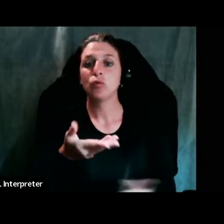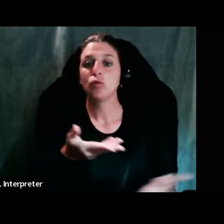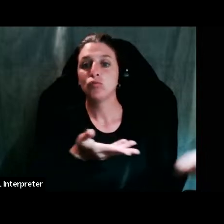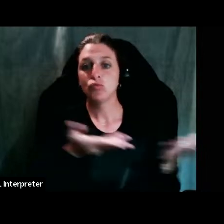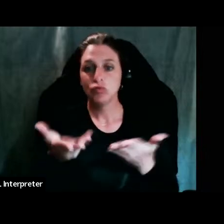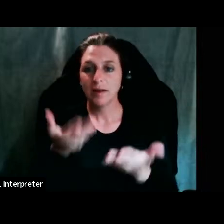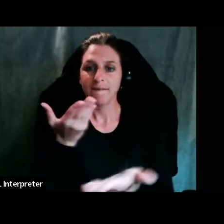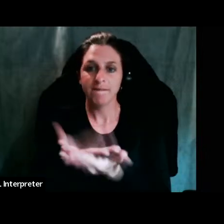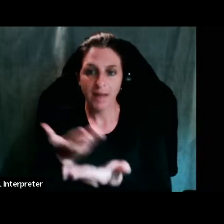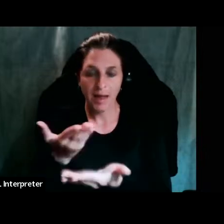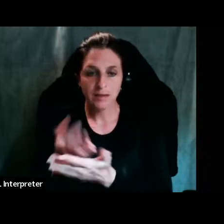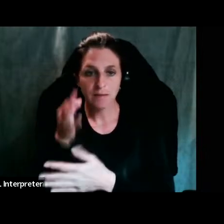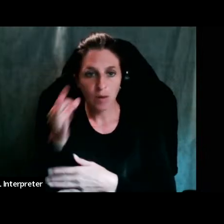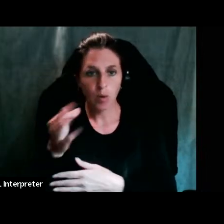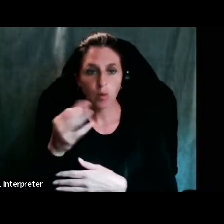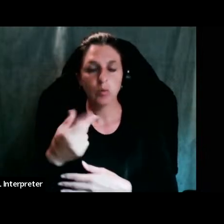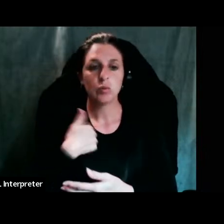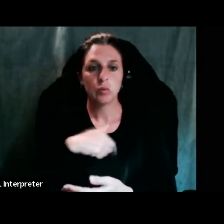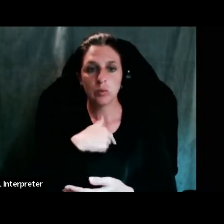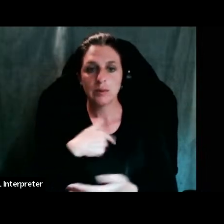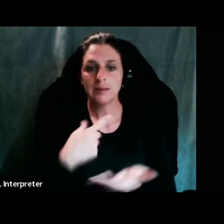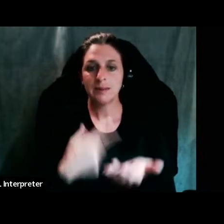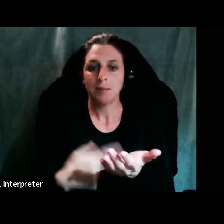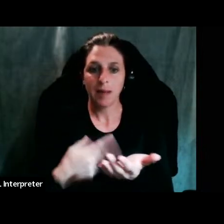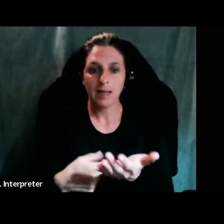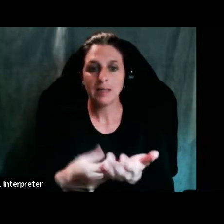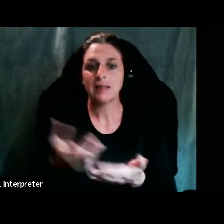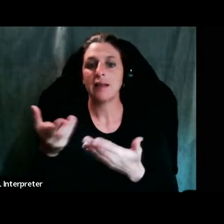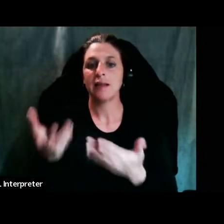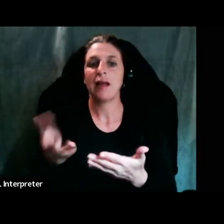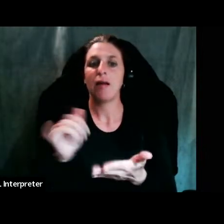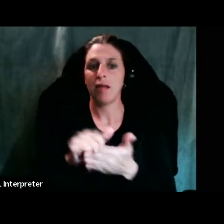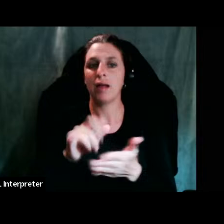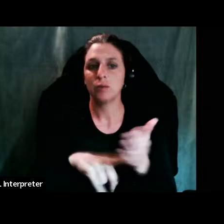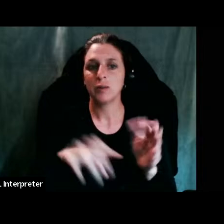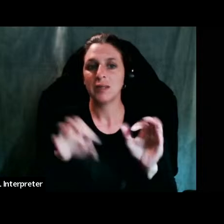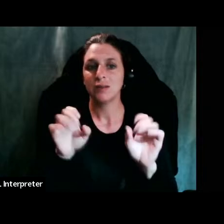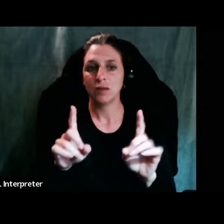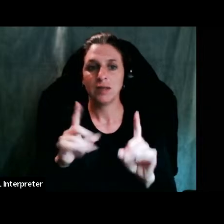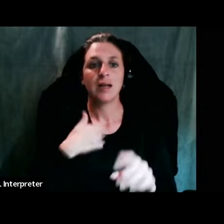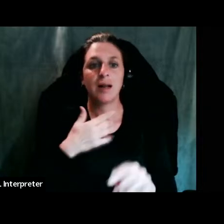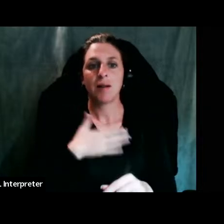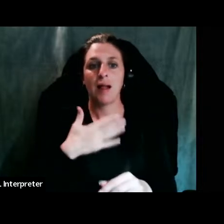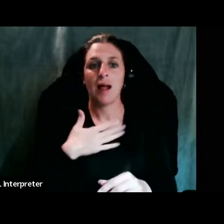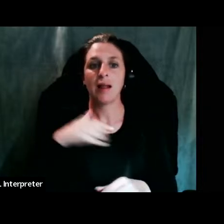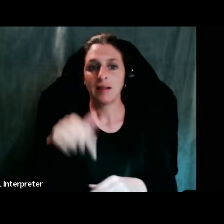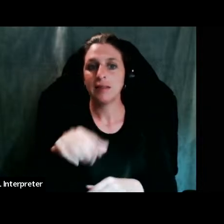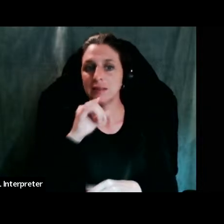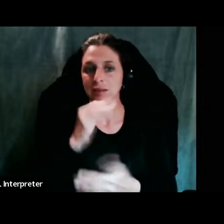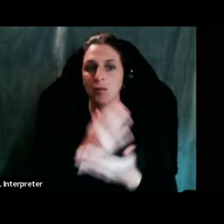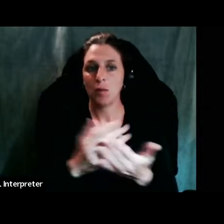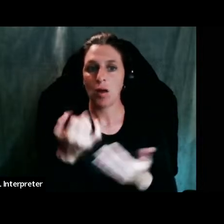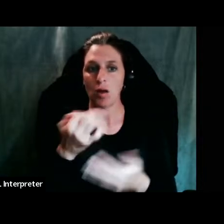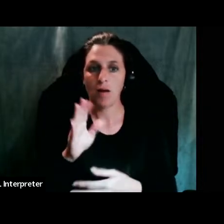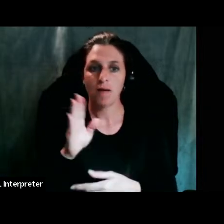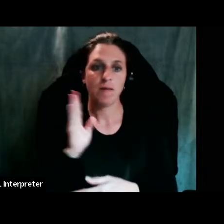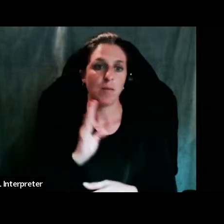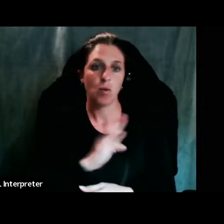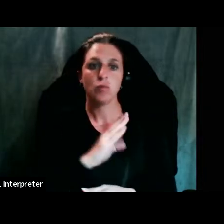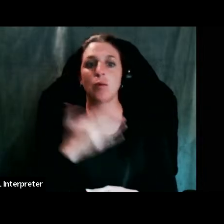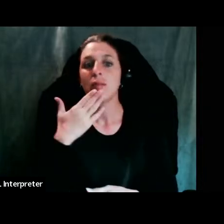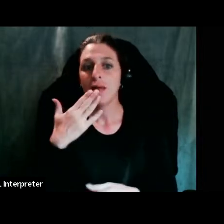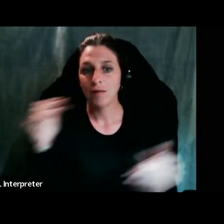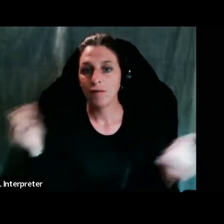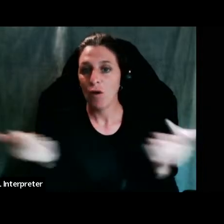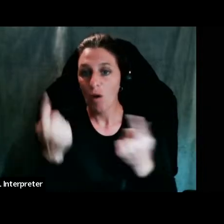about it, and we're debating it, and it's out there. And that's what education is. And I'm glad that this is part of the board. And I want to thank all of you for contributing